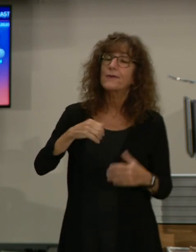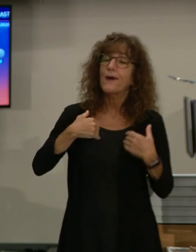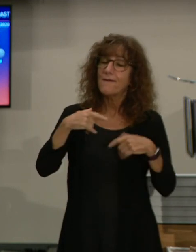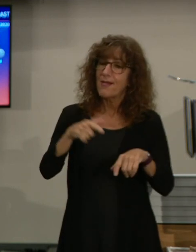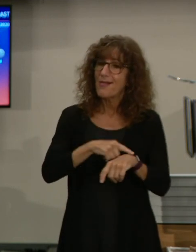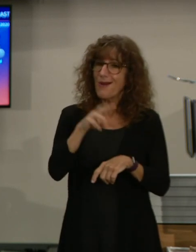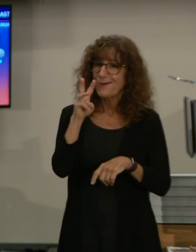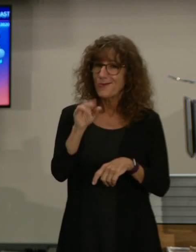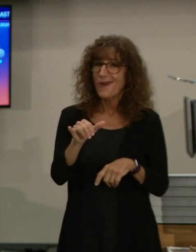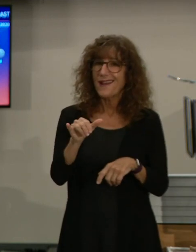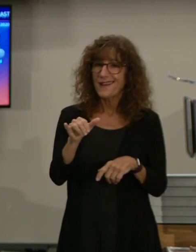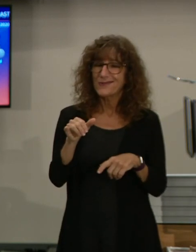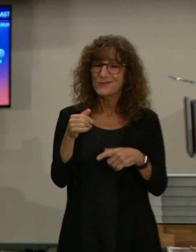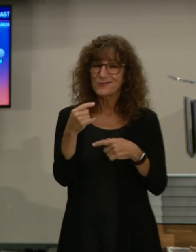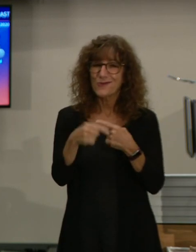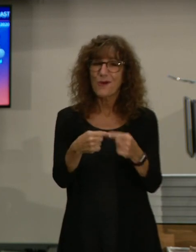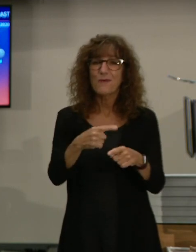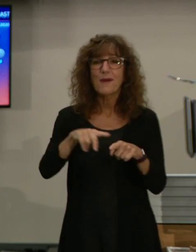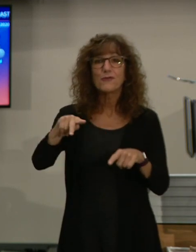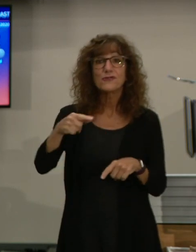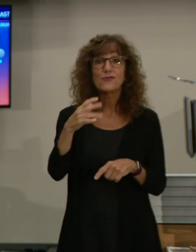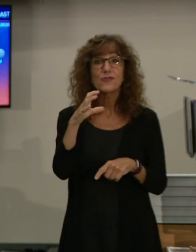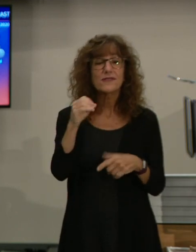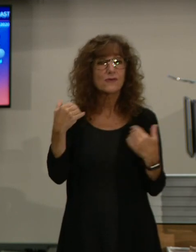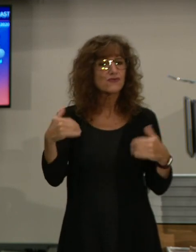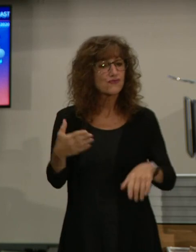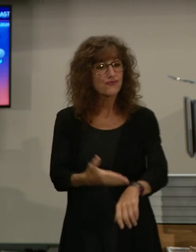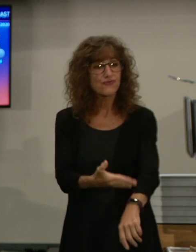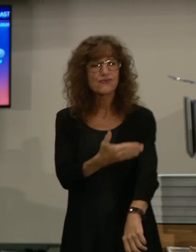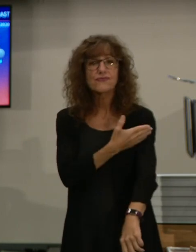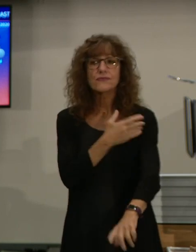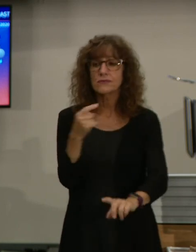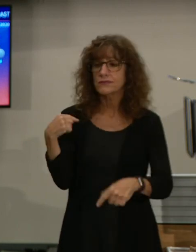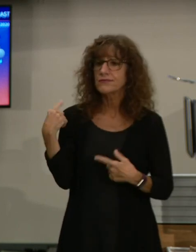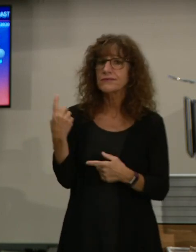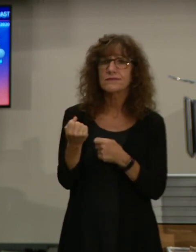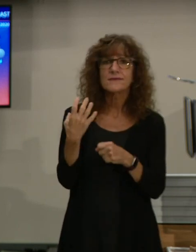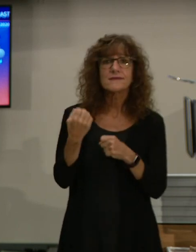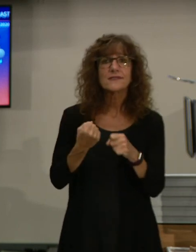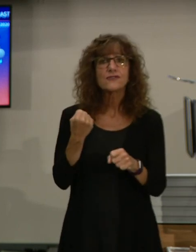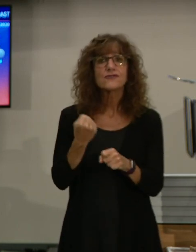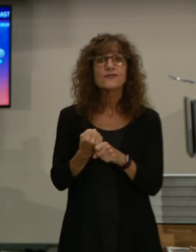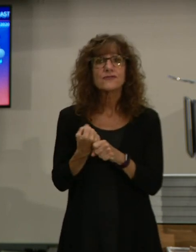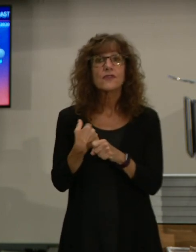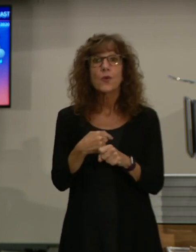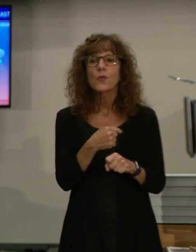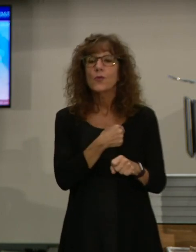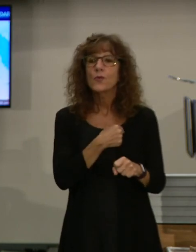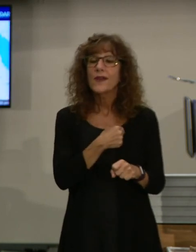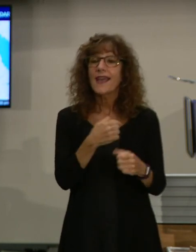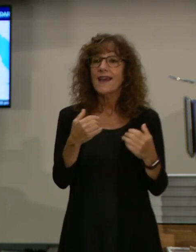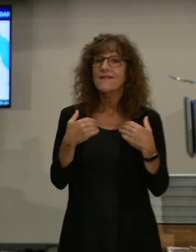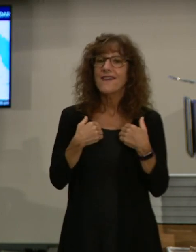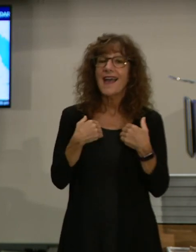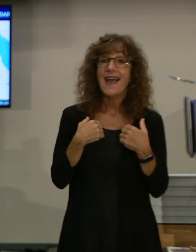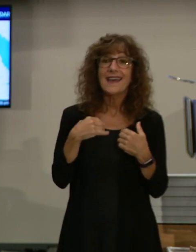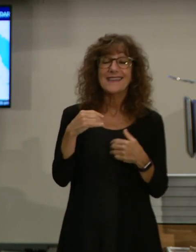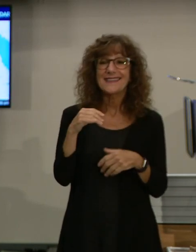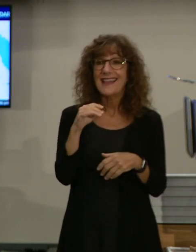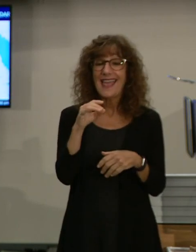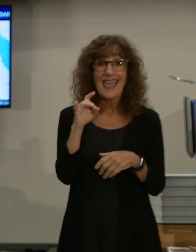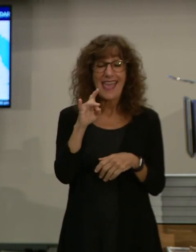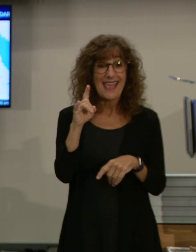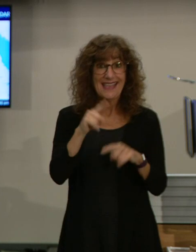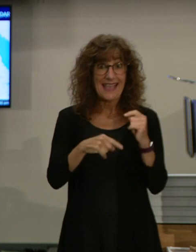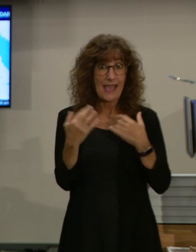go. We believe that Prince George's County has made meaningful progress over the years, that we have had, for example, the 8 can't wait